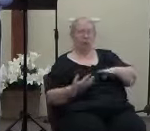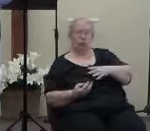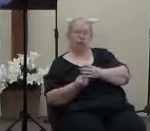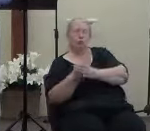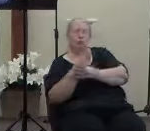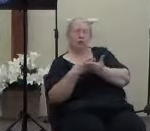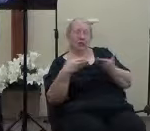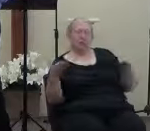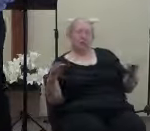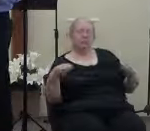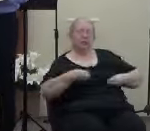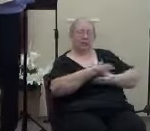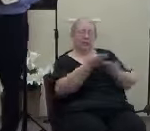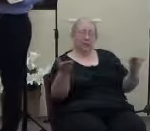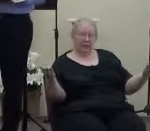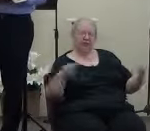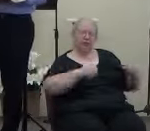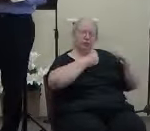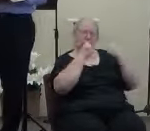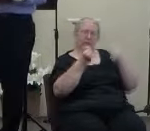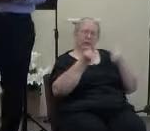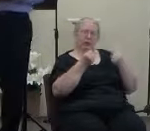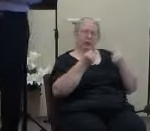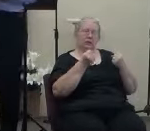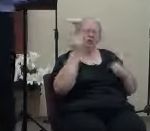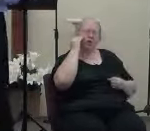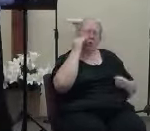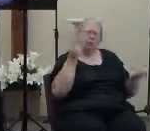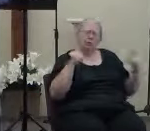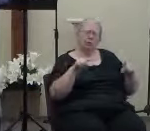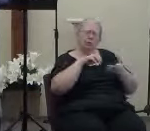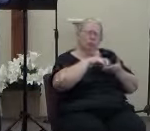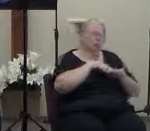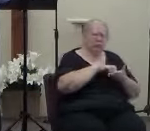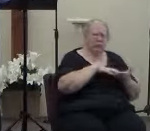frame. You know, when we get weak and we can't just stand another step,